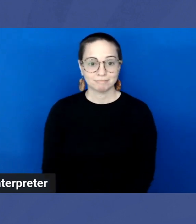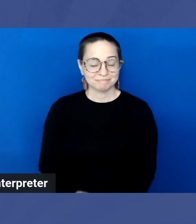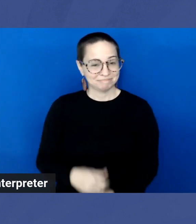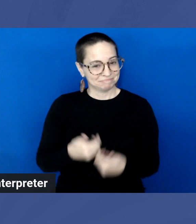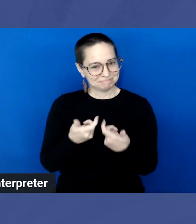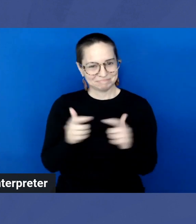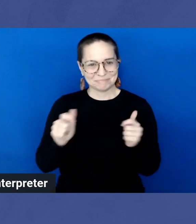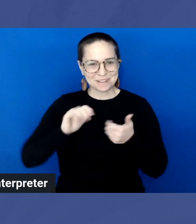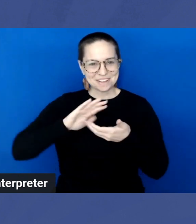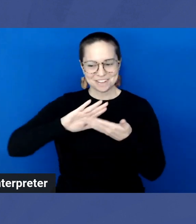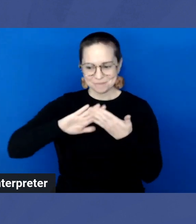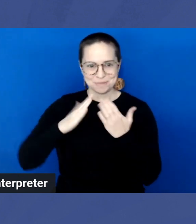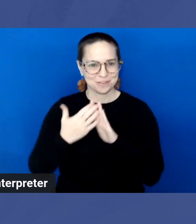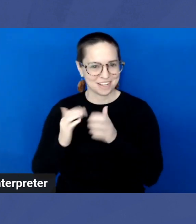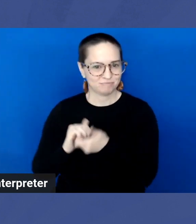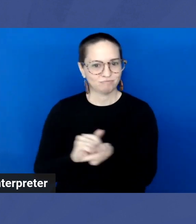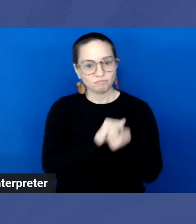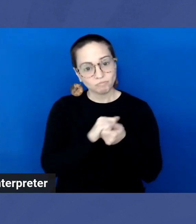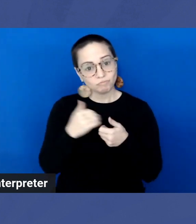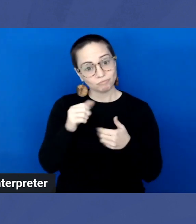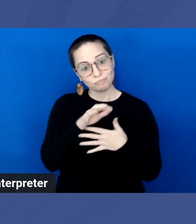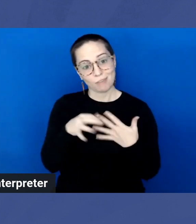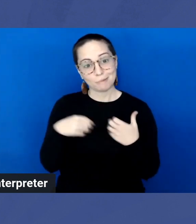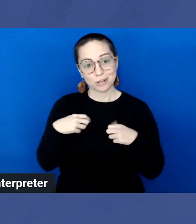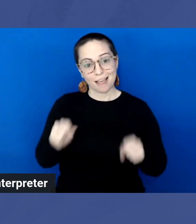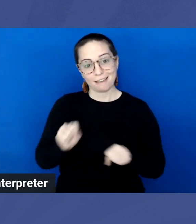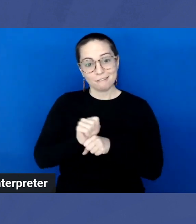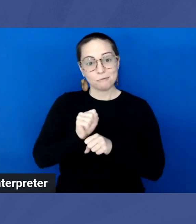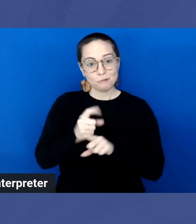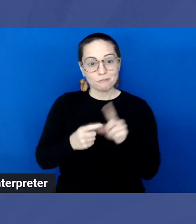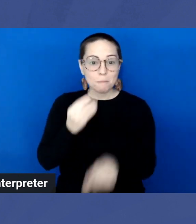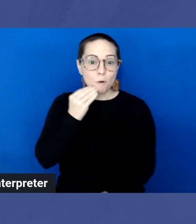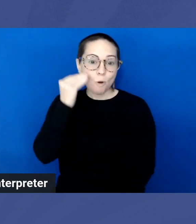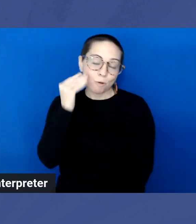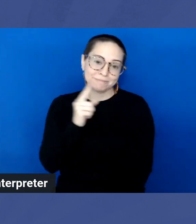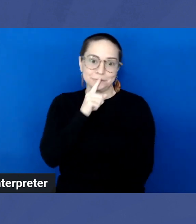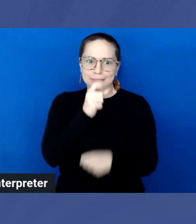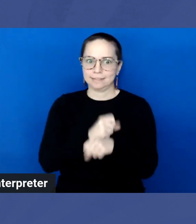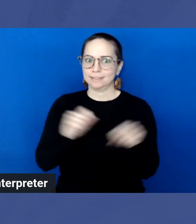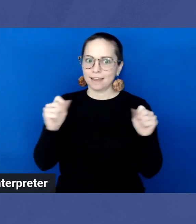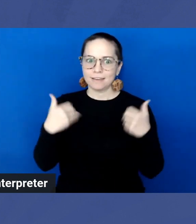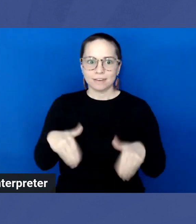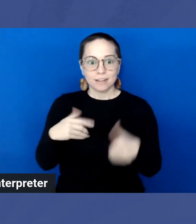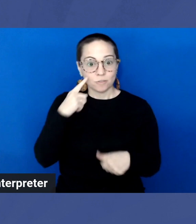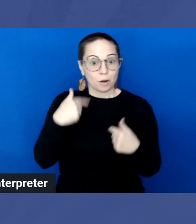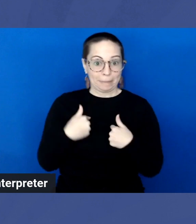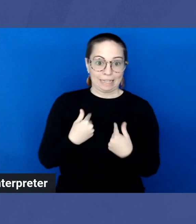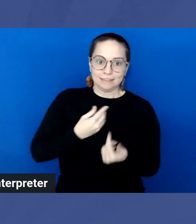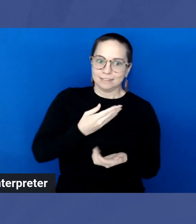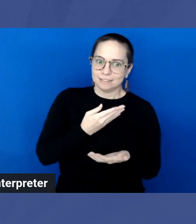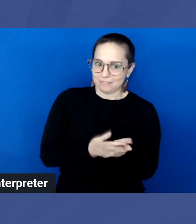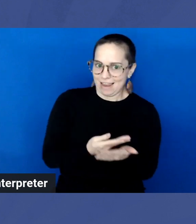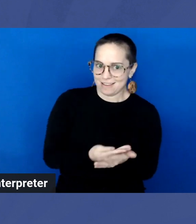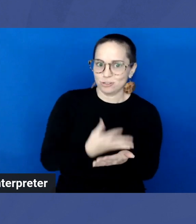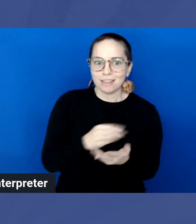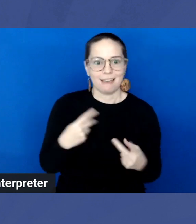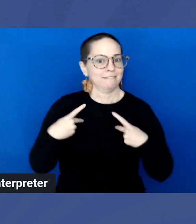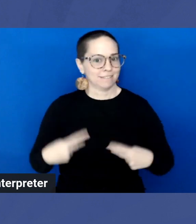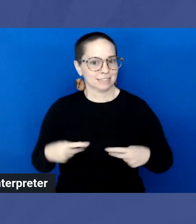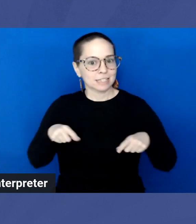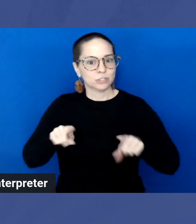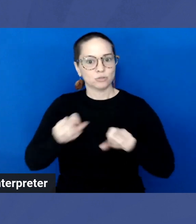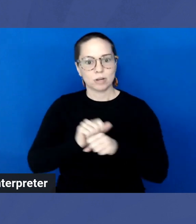community, options to work from home, which has kept me particularly safe, both financially and physically during the